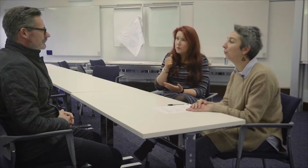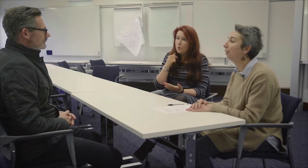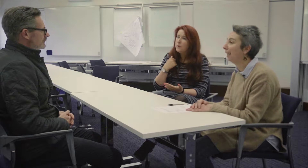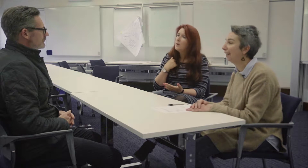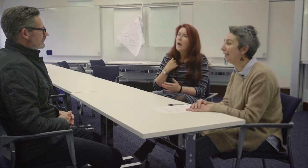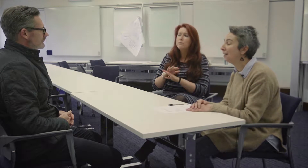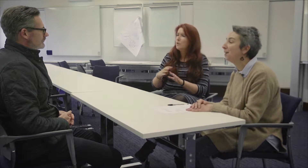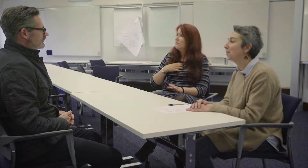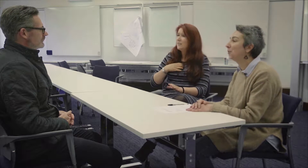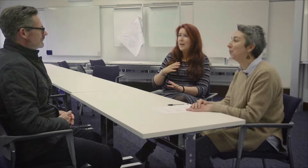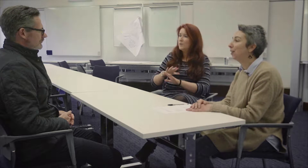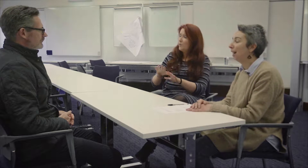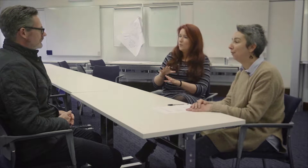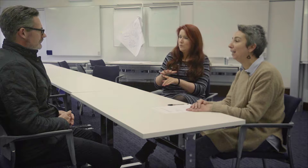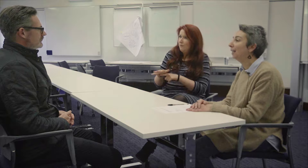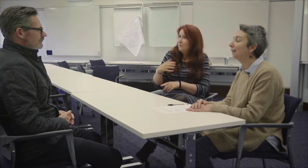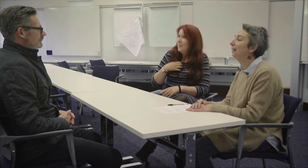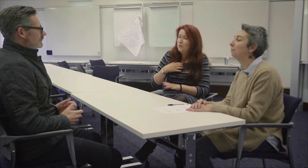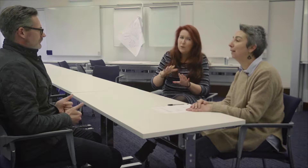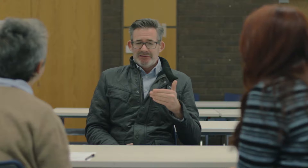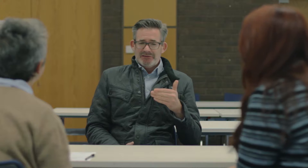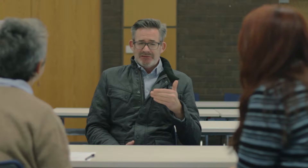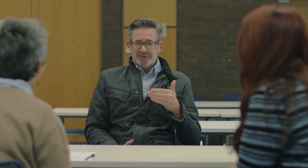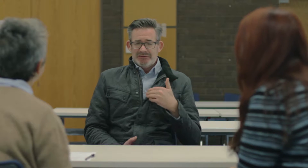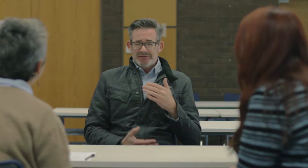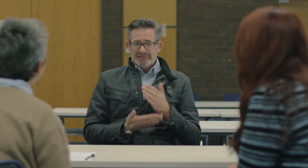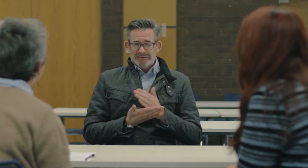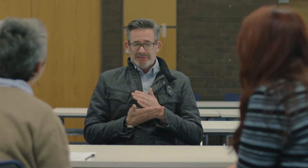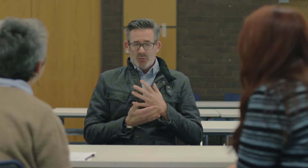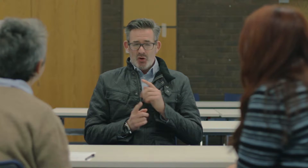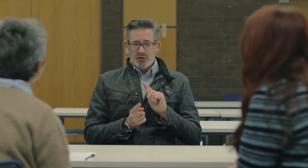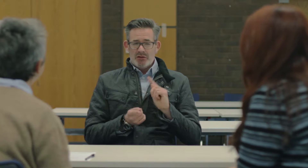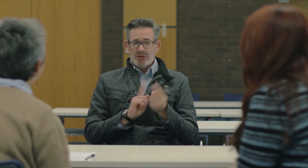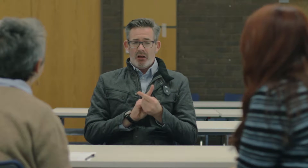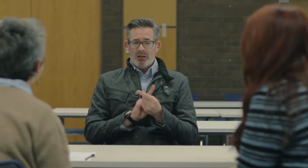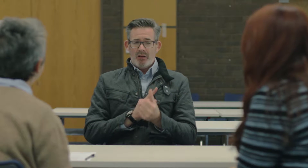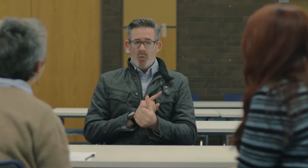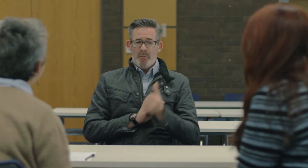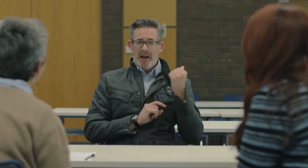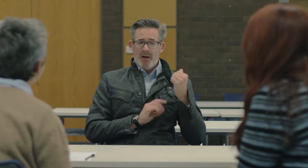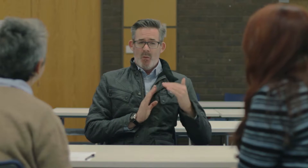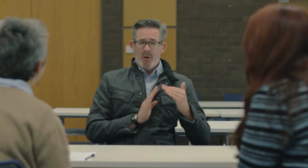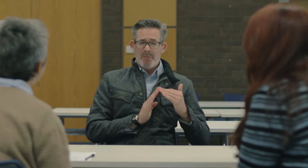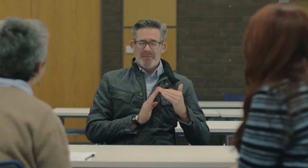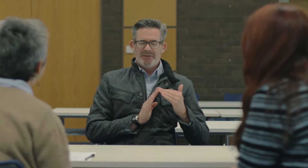the patient in order to help him. In the case of a deaf patient, there is a third actor in